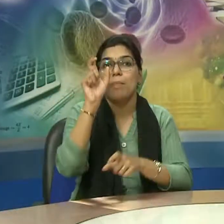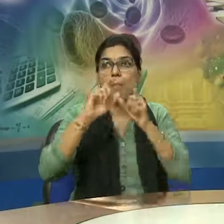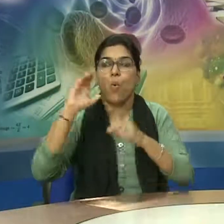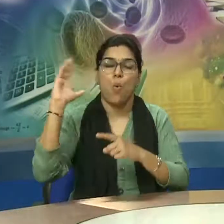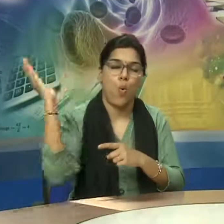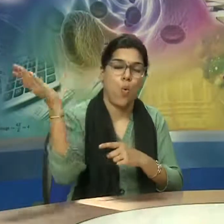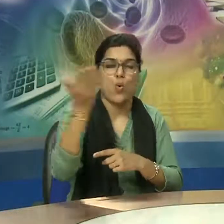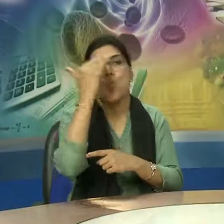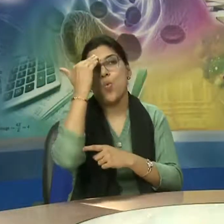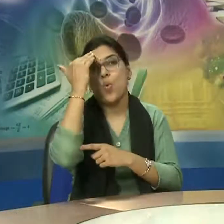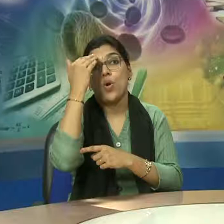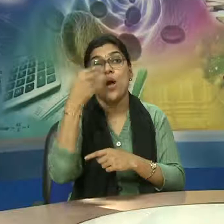culture